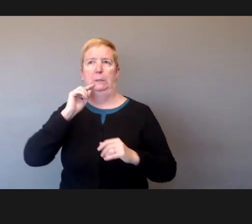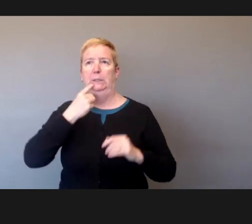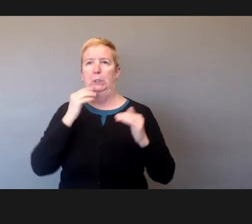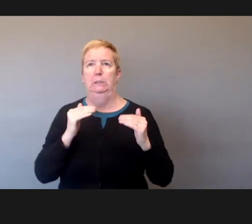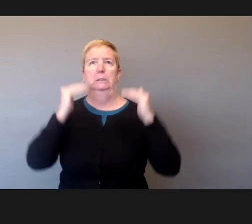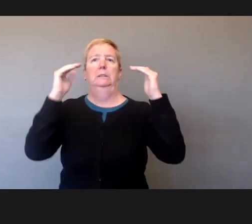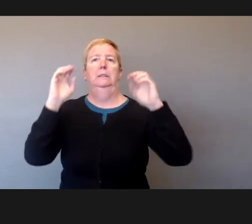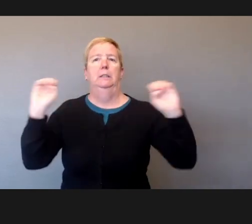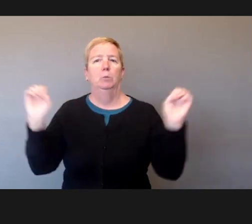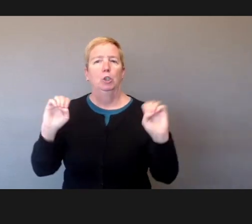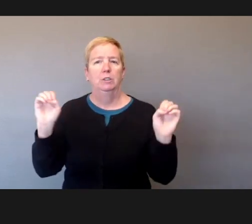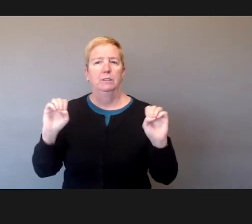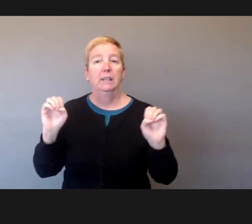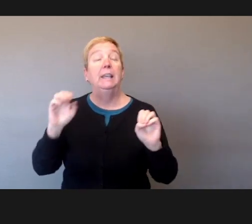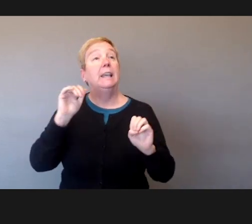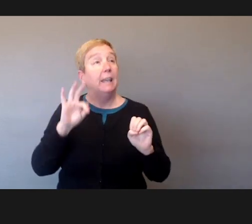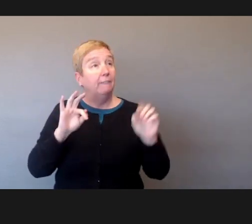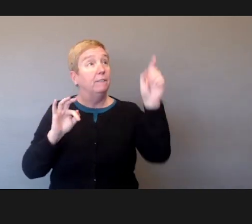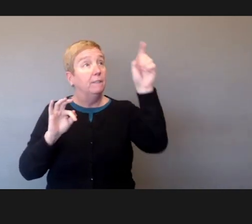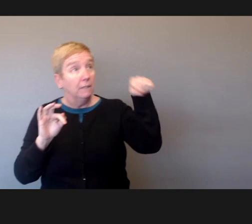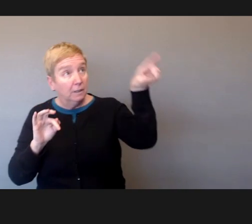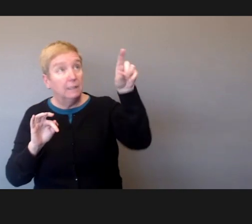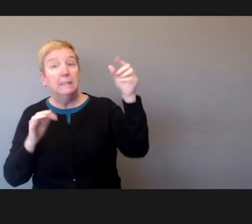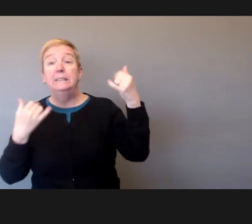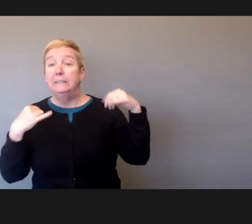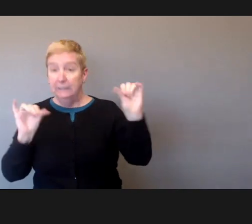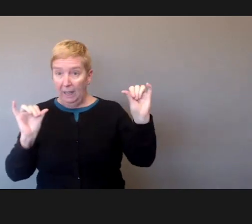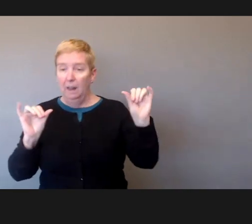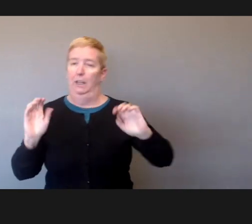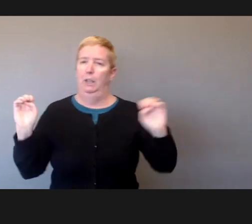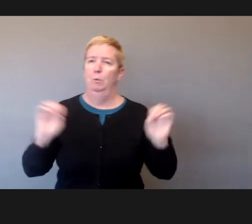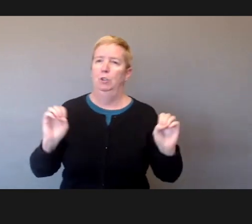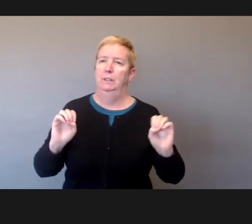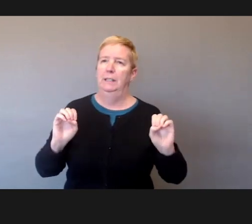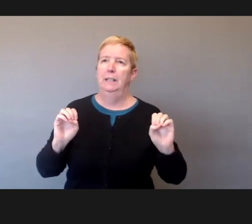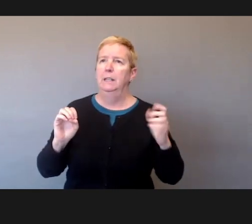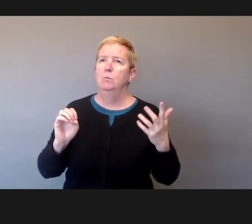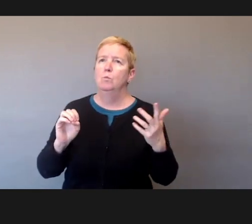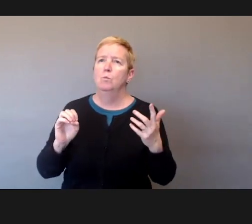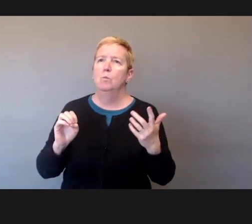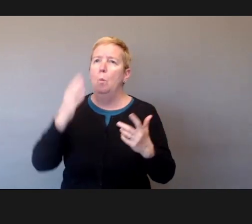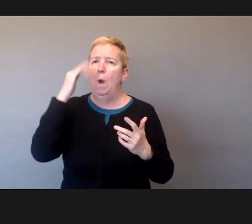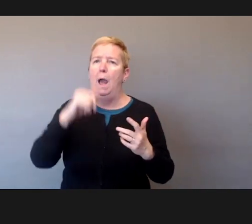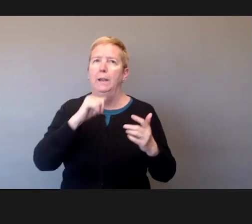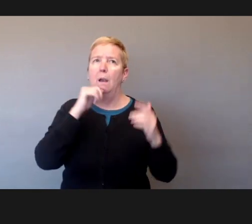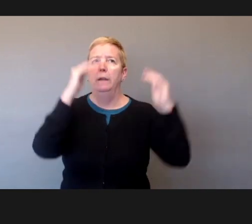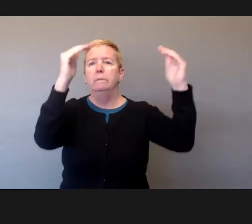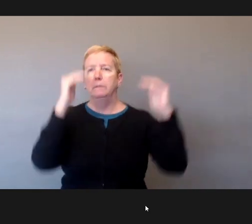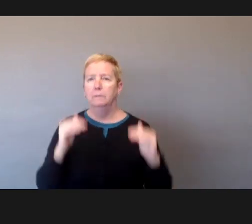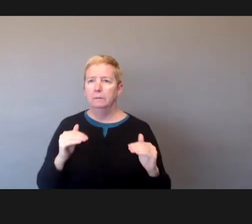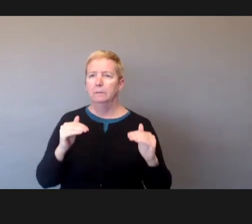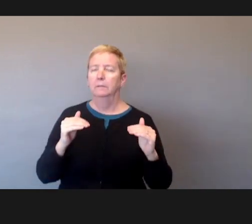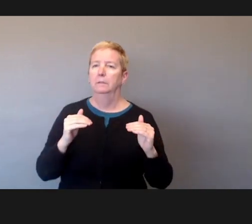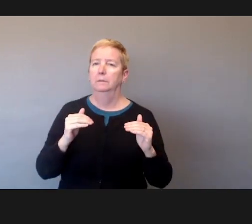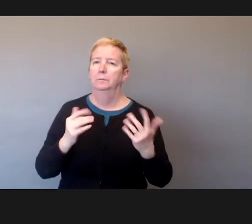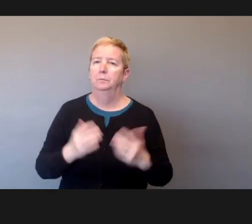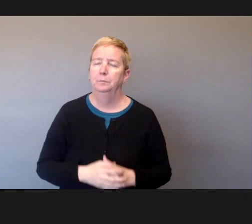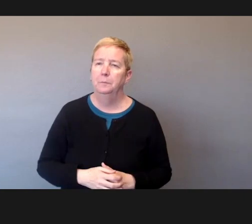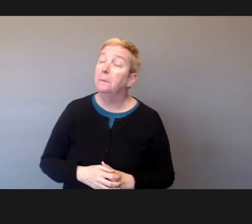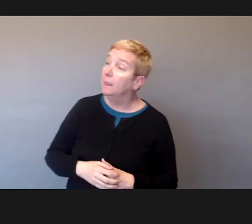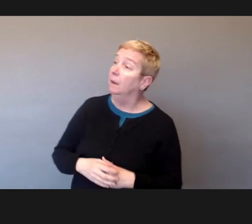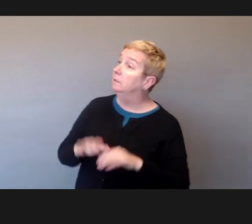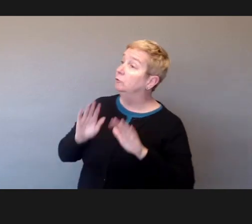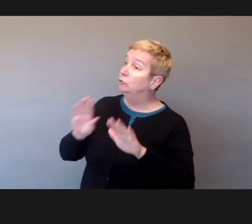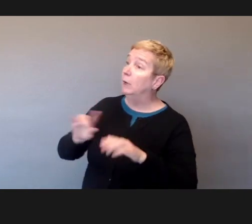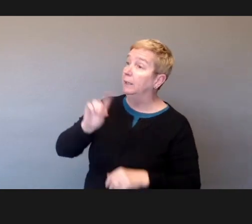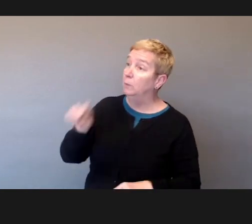what are the deciding factors to get them out of it and not be declared crisis standards of care? Thank you. That's a great question. Let me